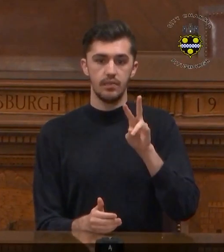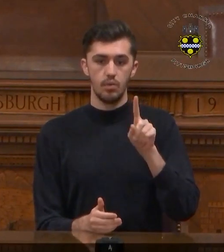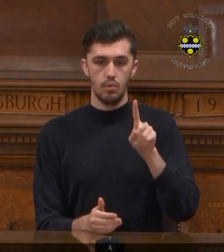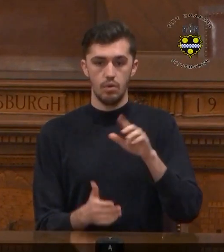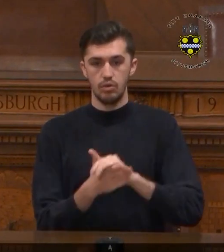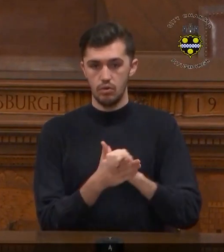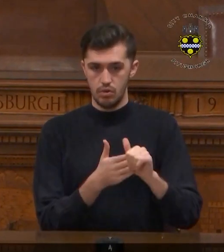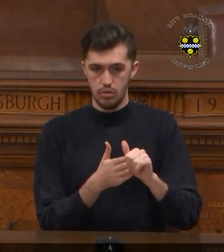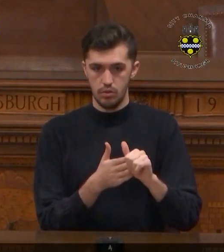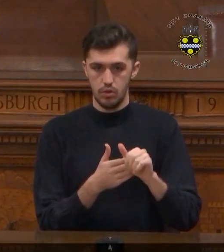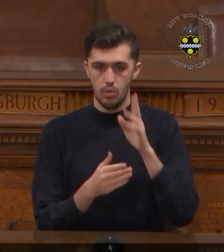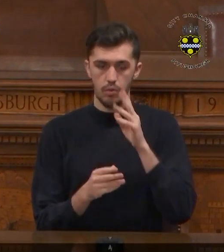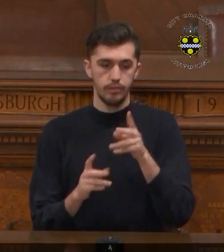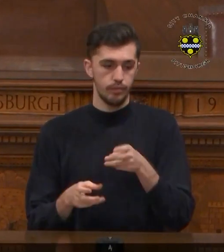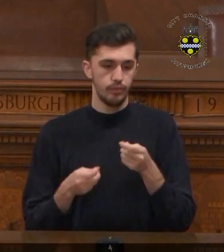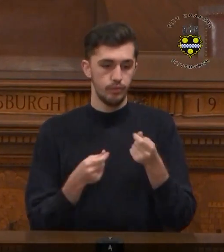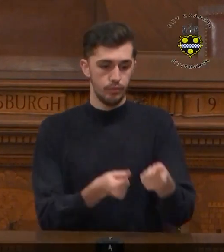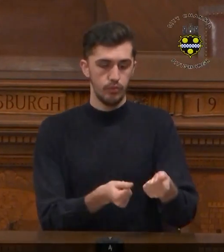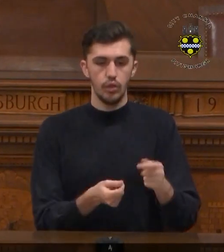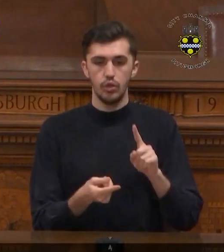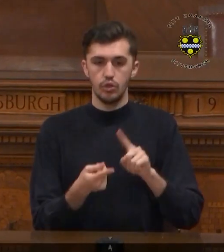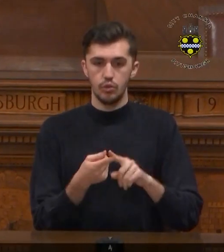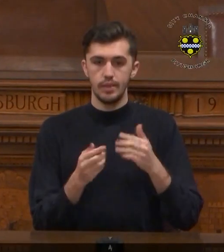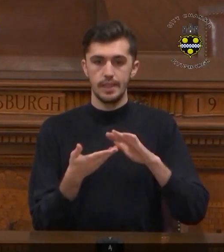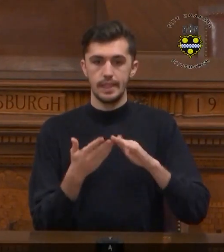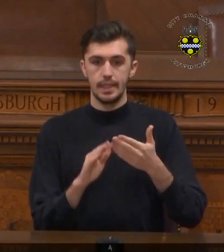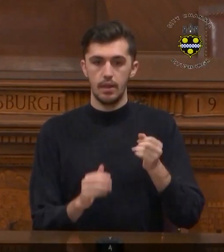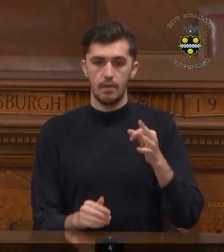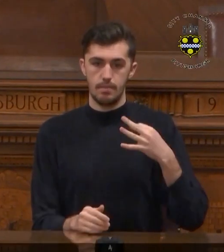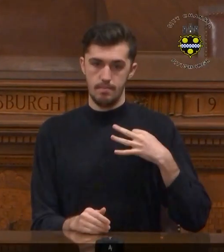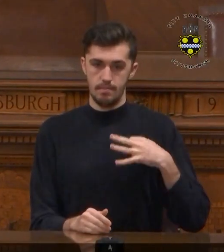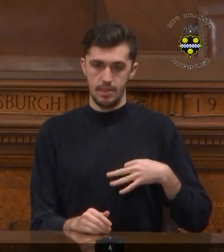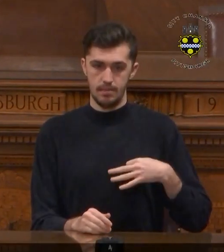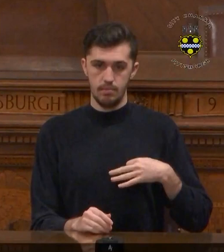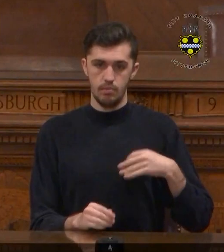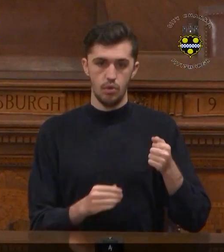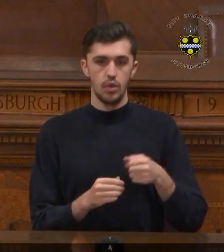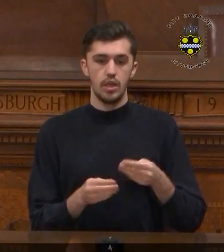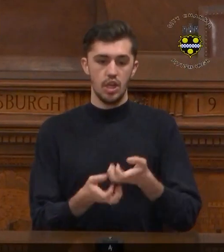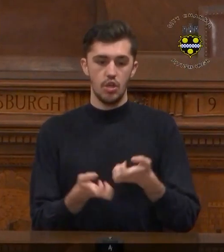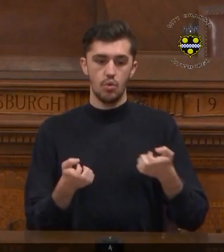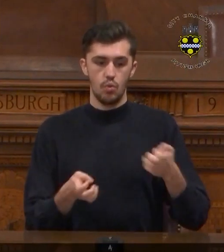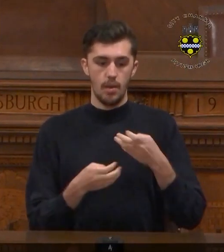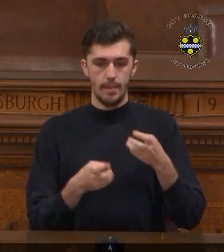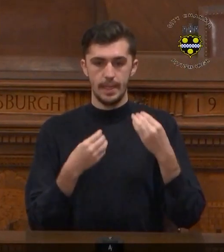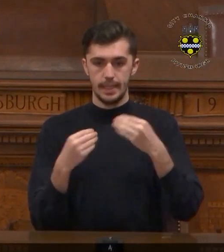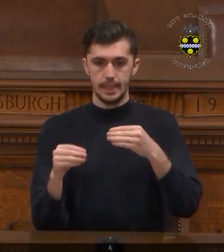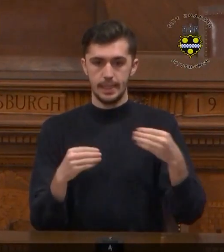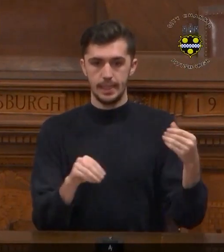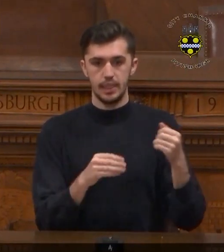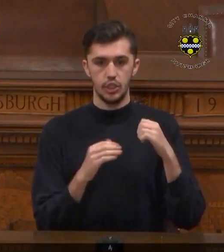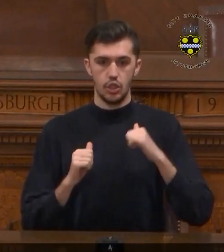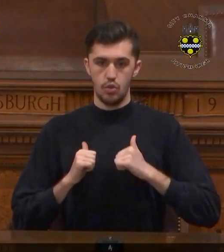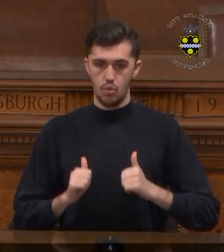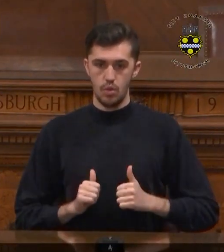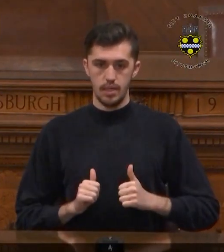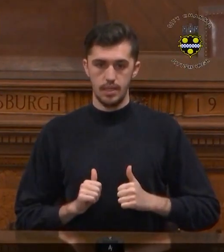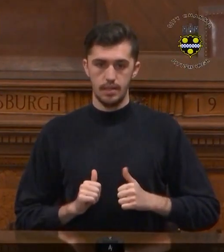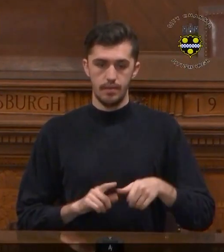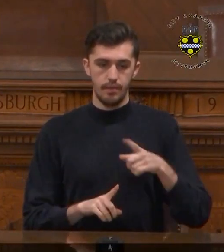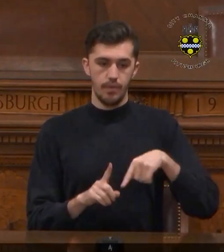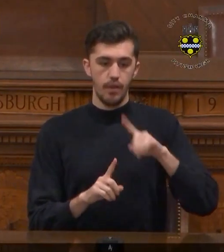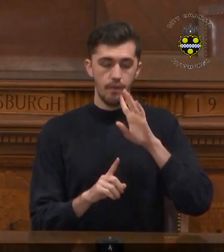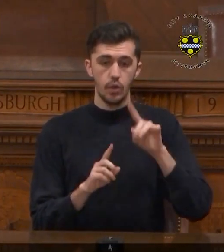$7,432,971 to the City of Pittsburgh Equipment Leasing Authority for the purchase and leasing of vehicles, equipment,